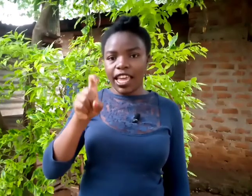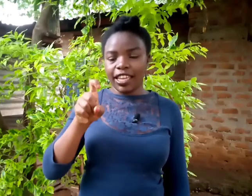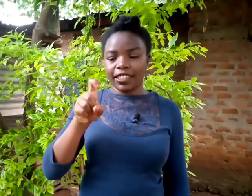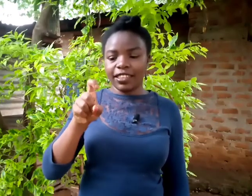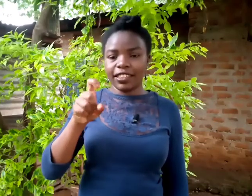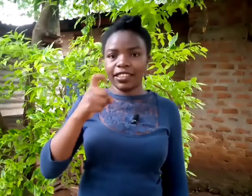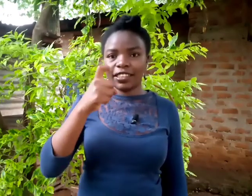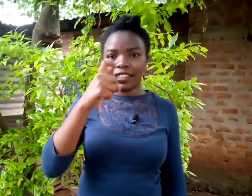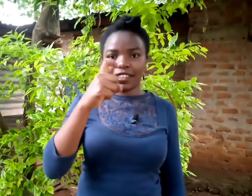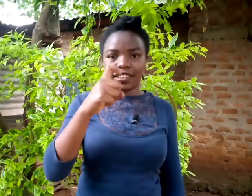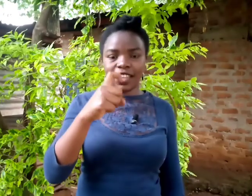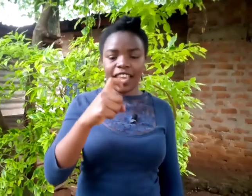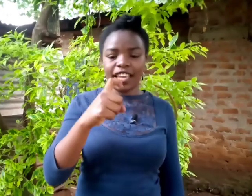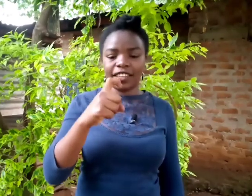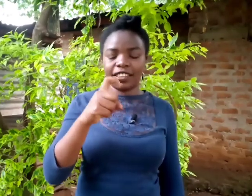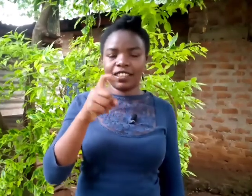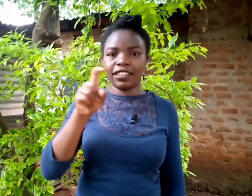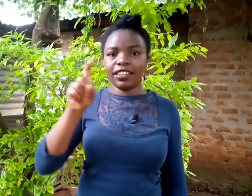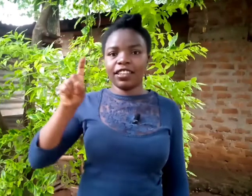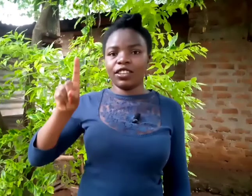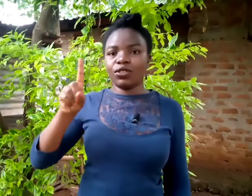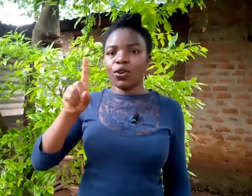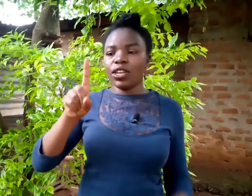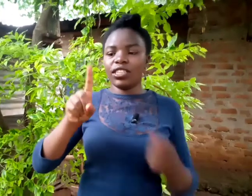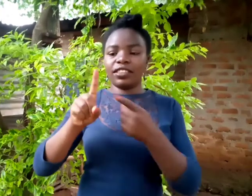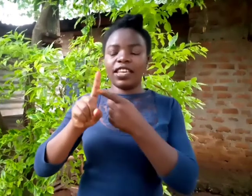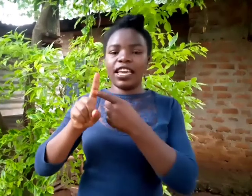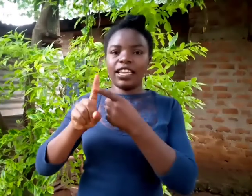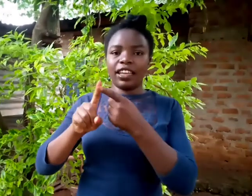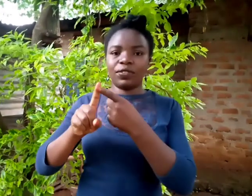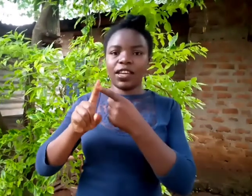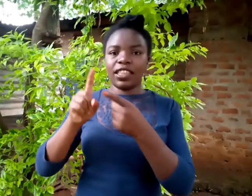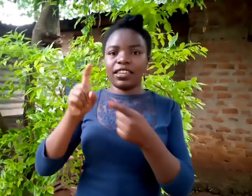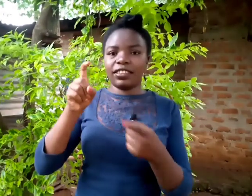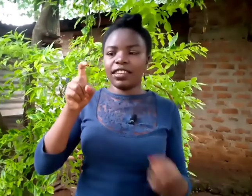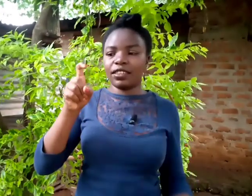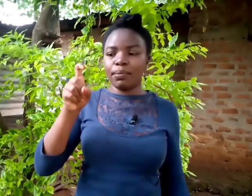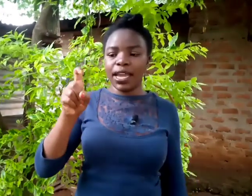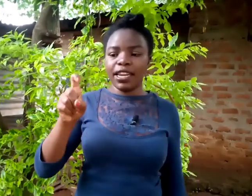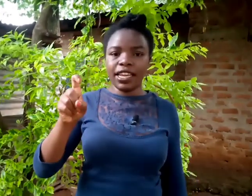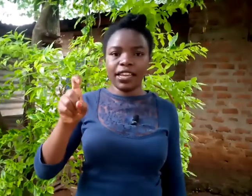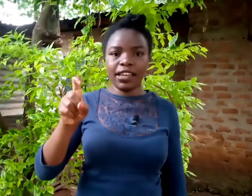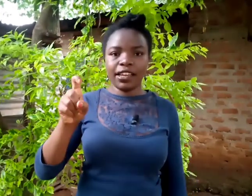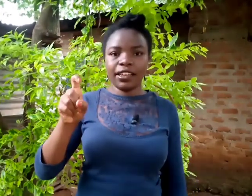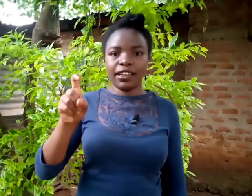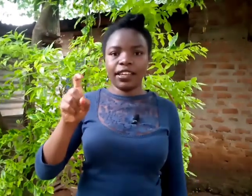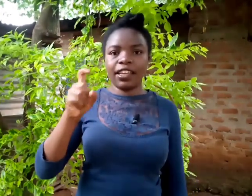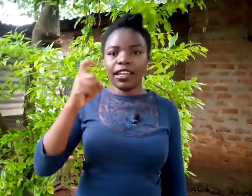X, X. So it is the index finger that is just bending.